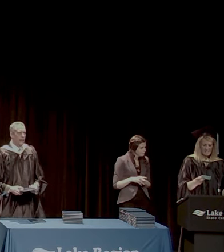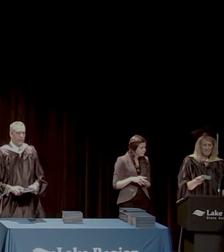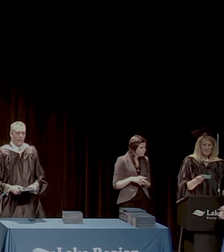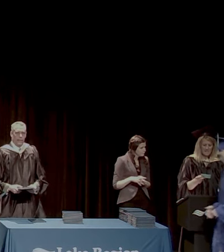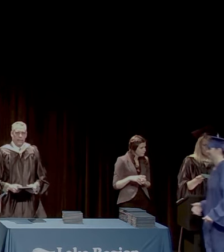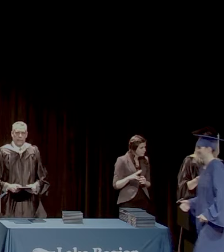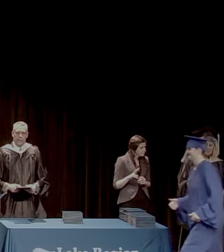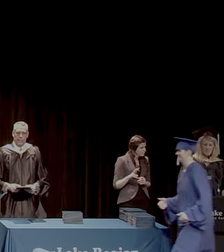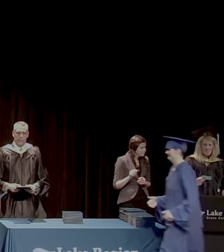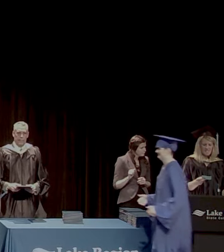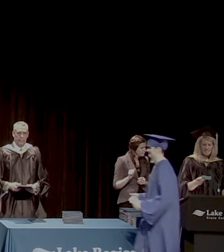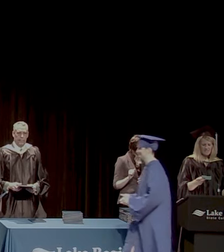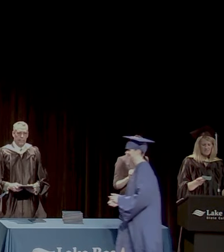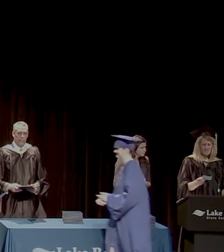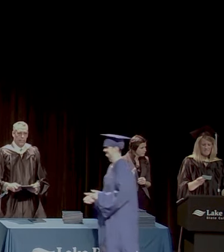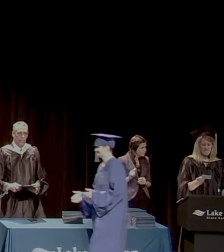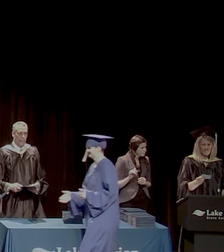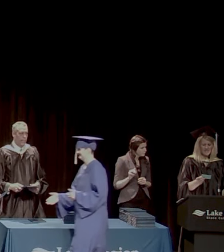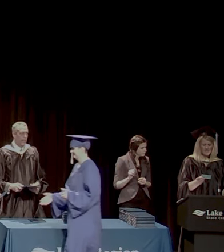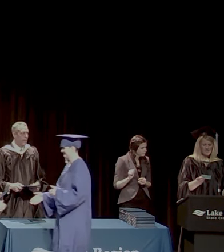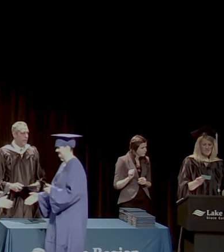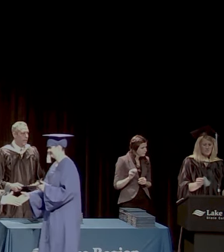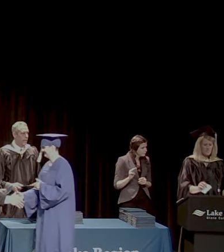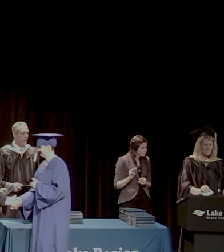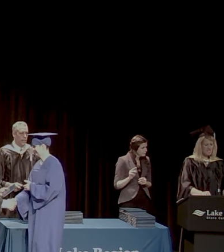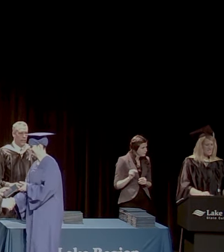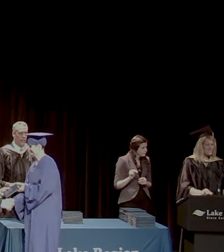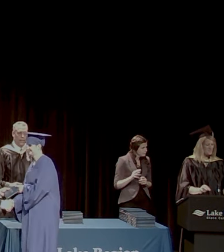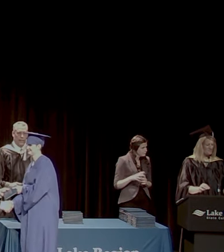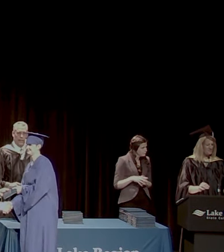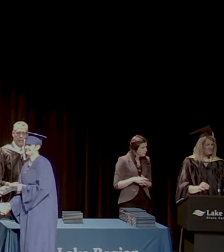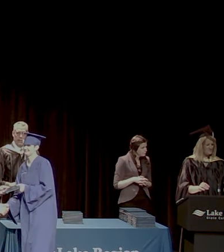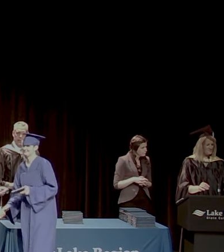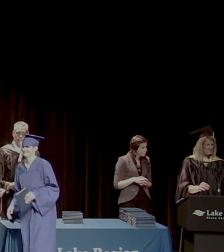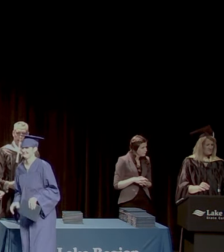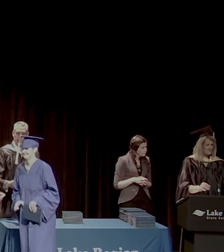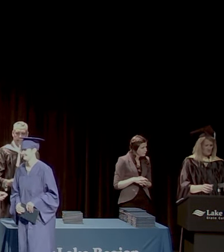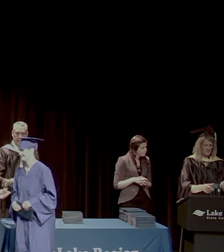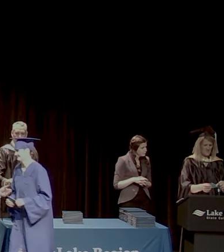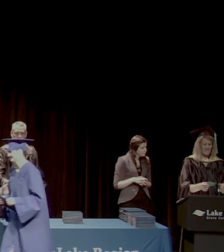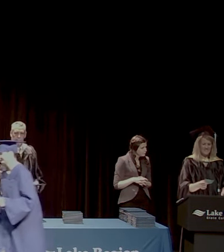Valley Needham, Associate in Applied Science, American Sign Language and Interpreting Studies.